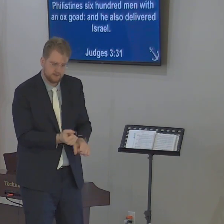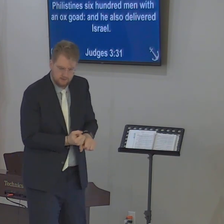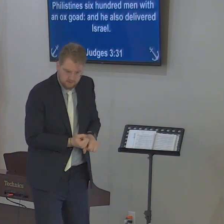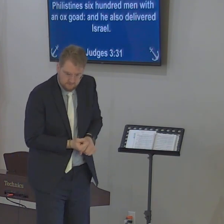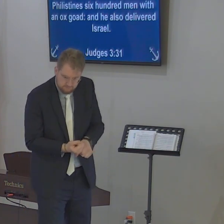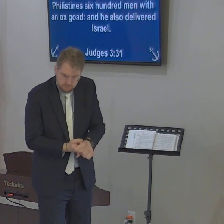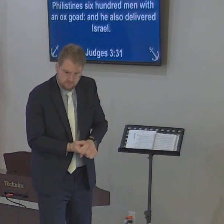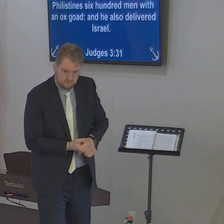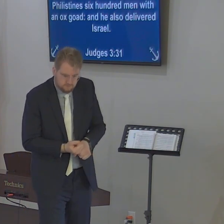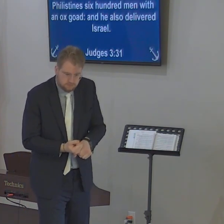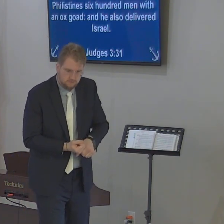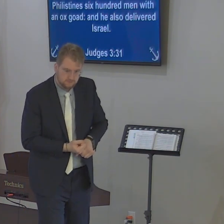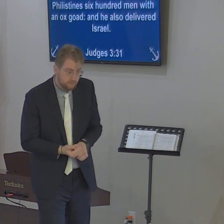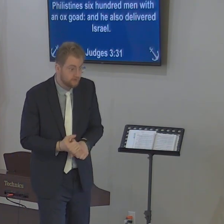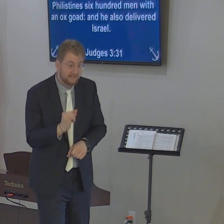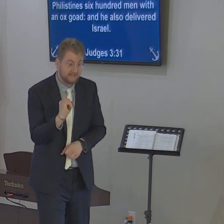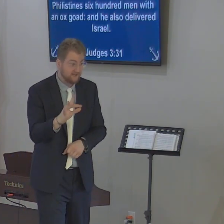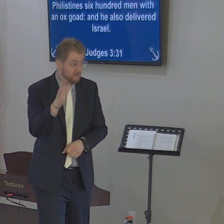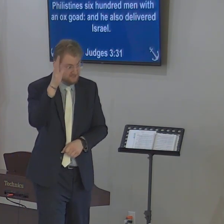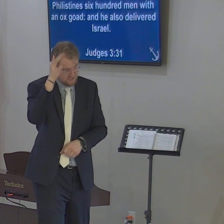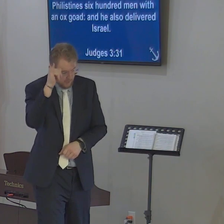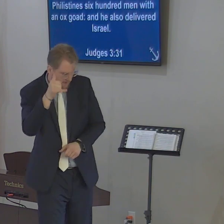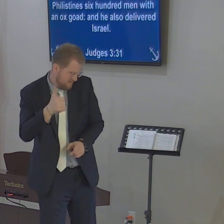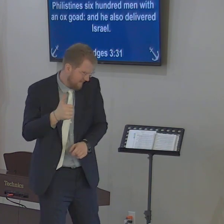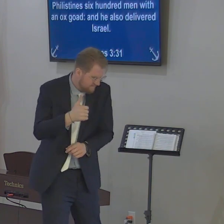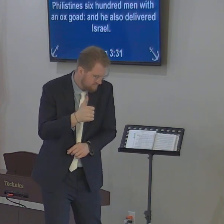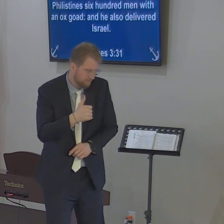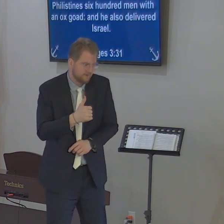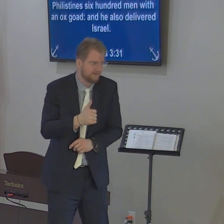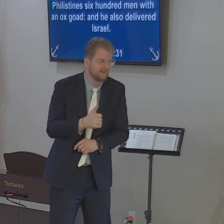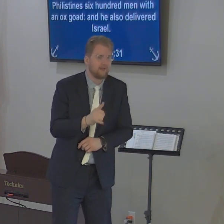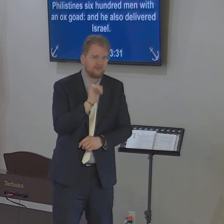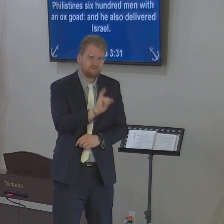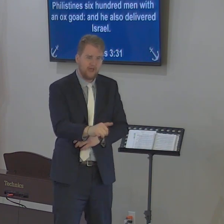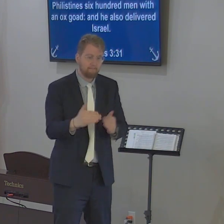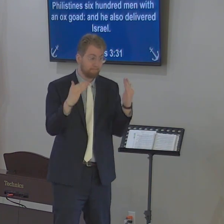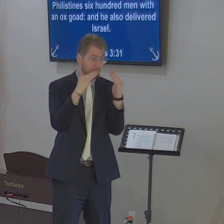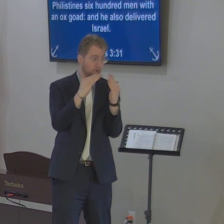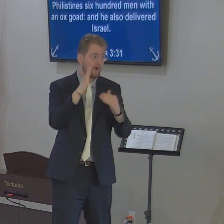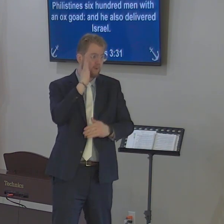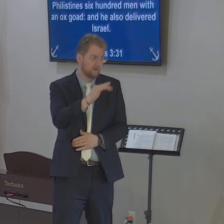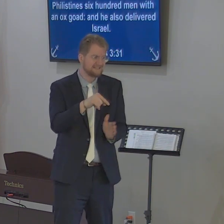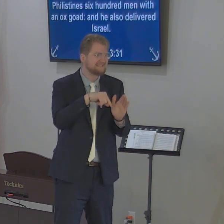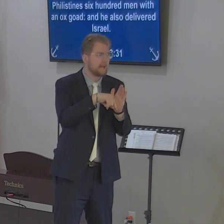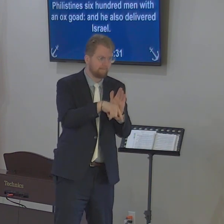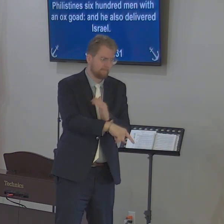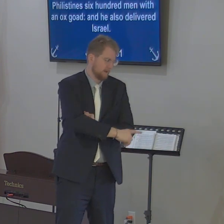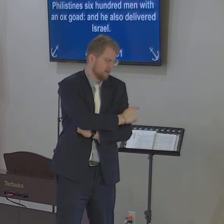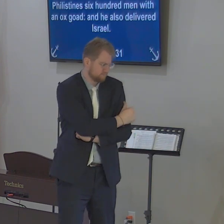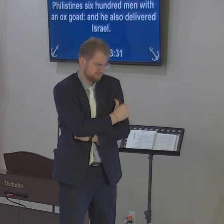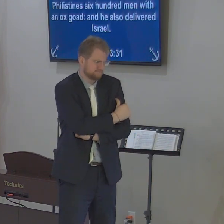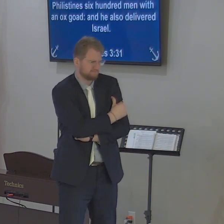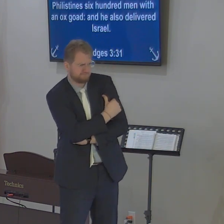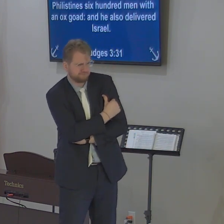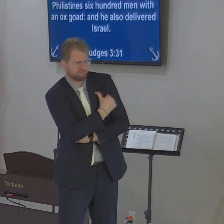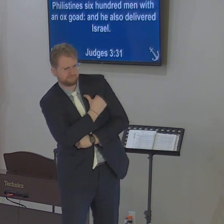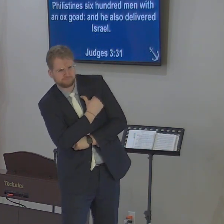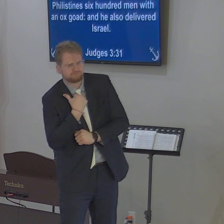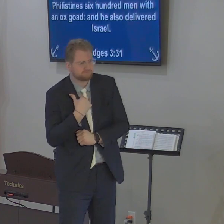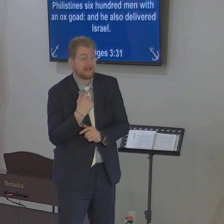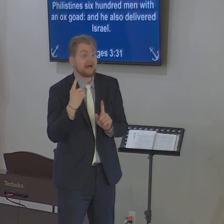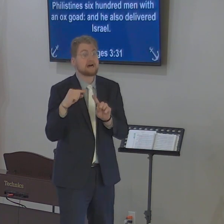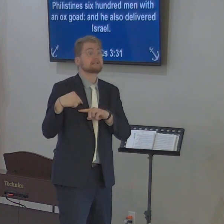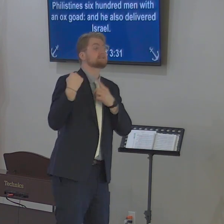into the ox, and naturally that would be more painful for the ox. So it would behoove the ox to avoid the pain and go in